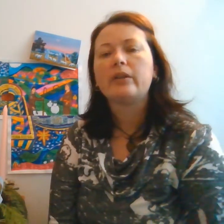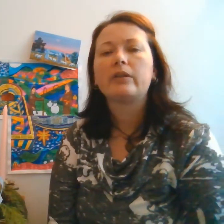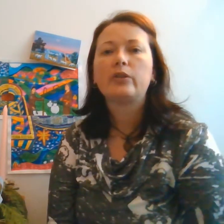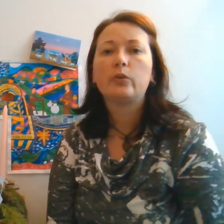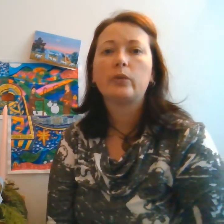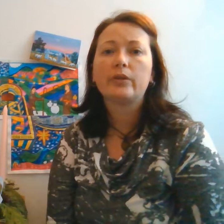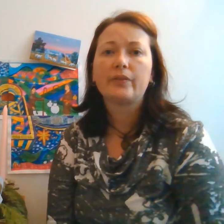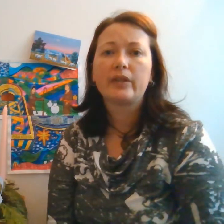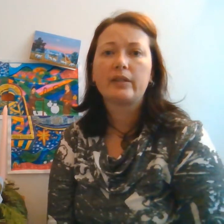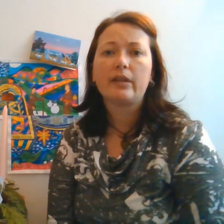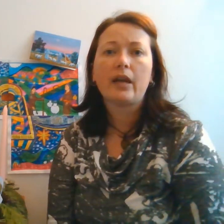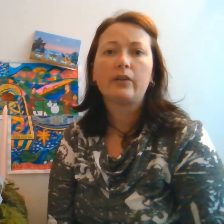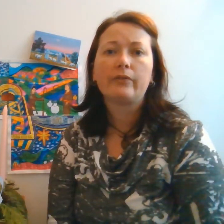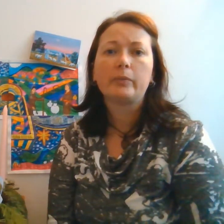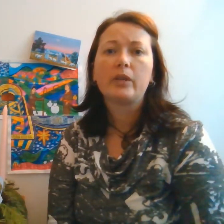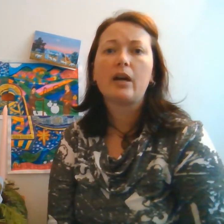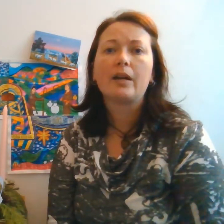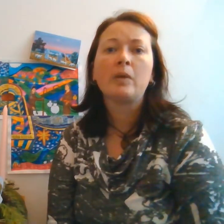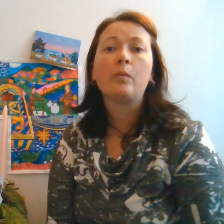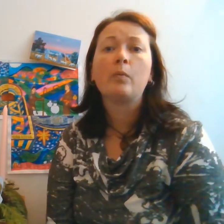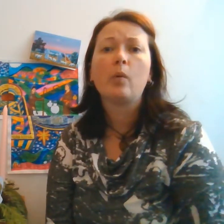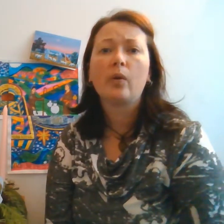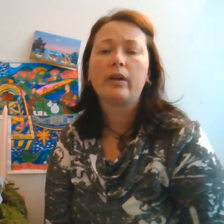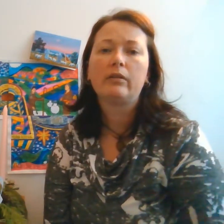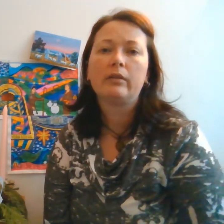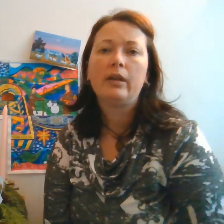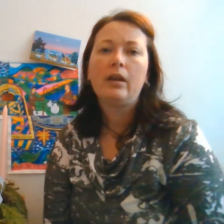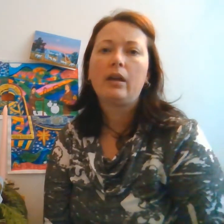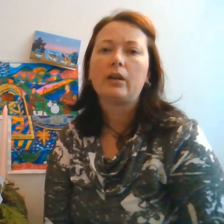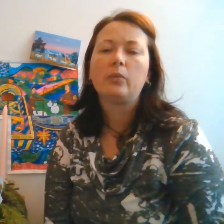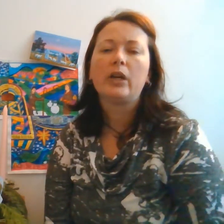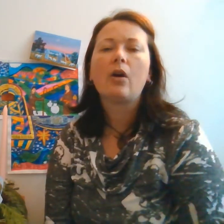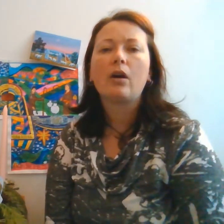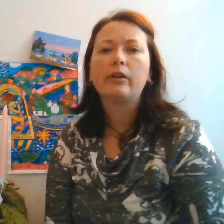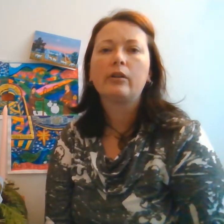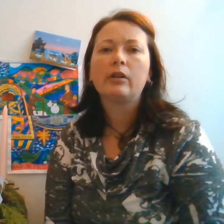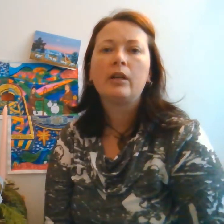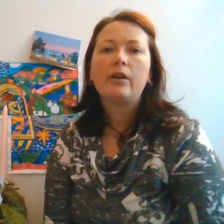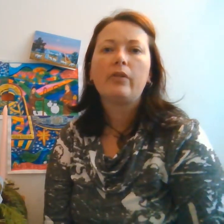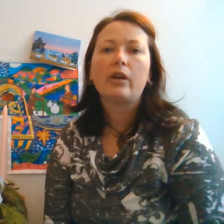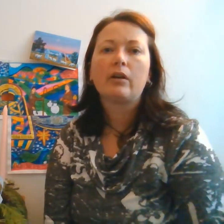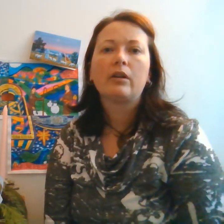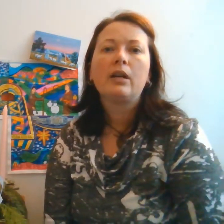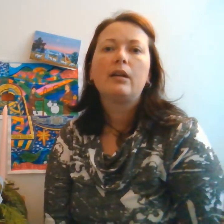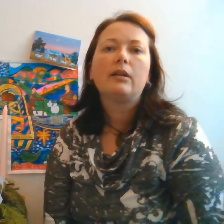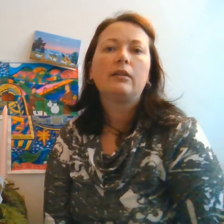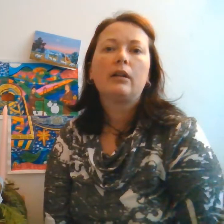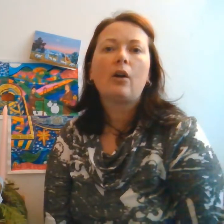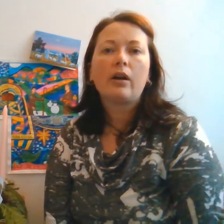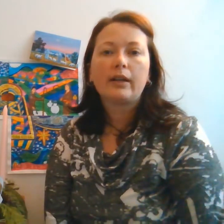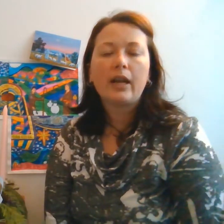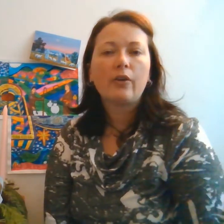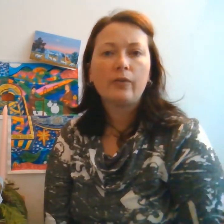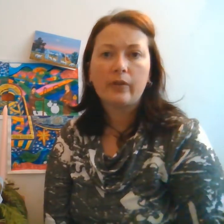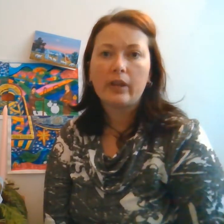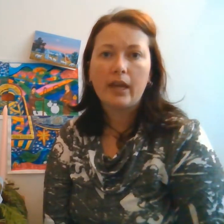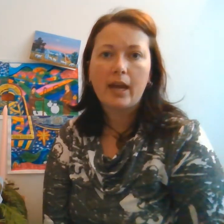the stewards of this land from time immemorial, and we honor their care for the